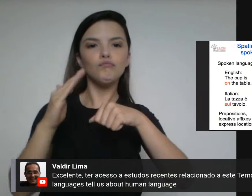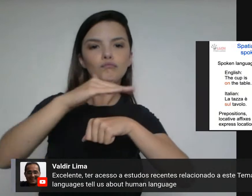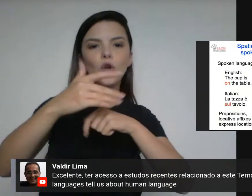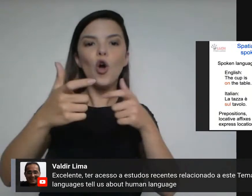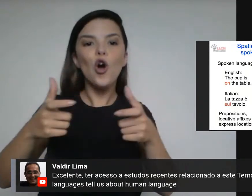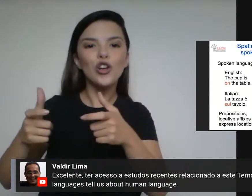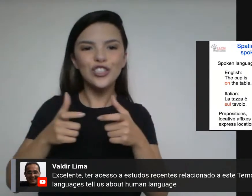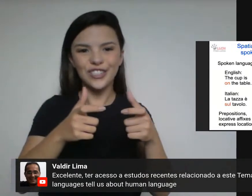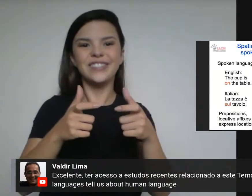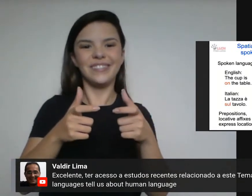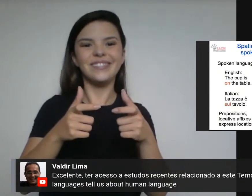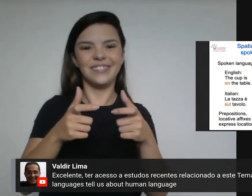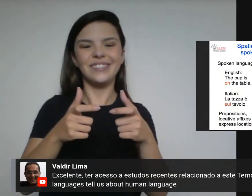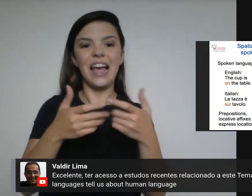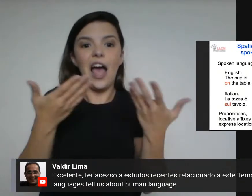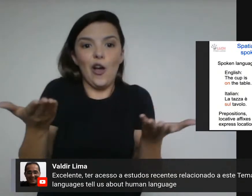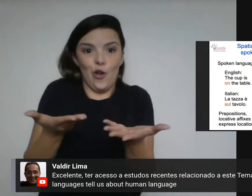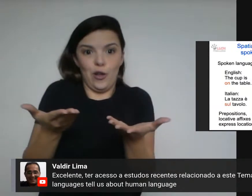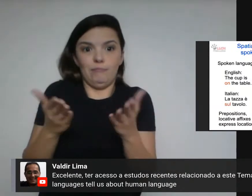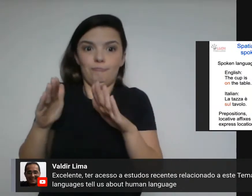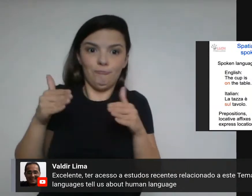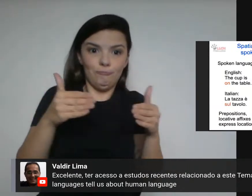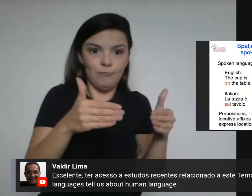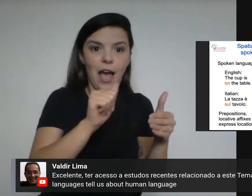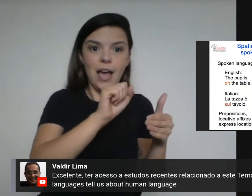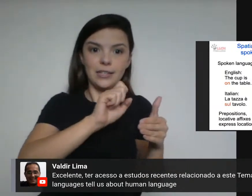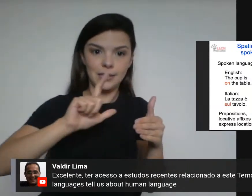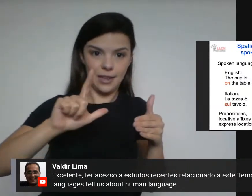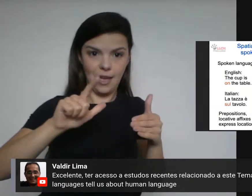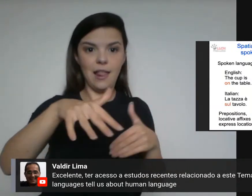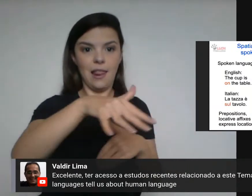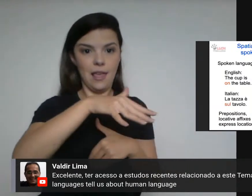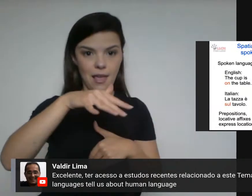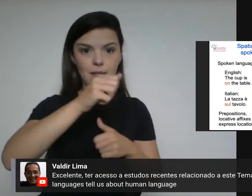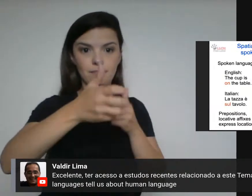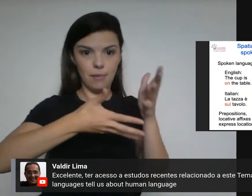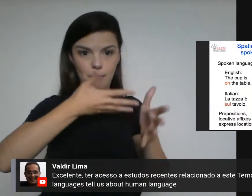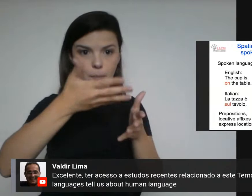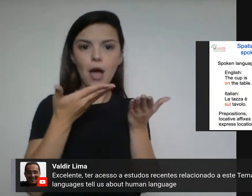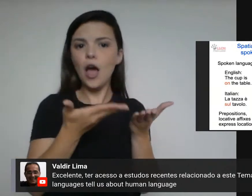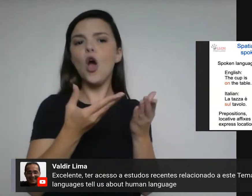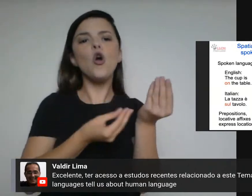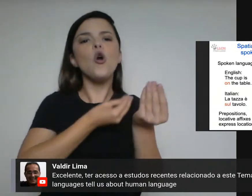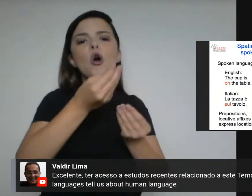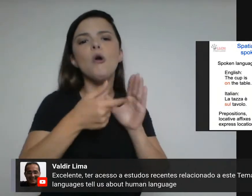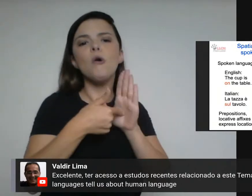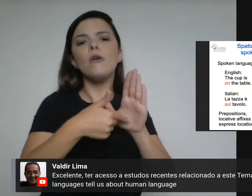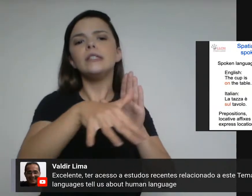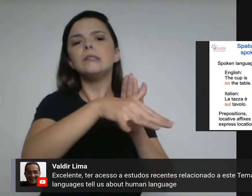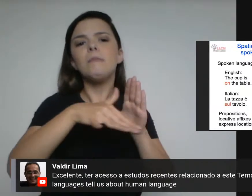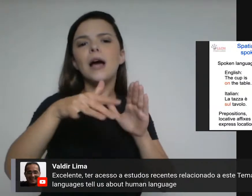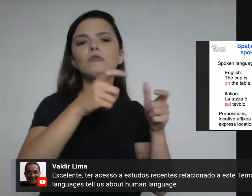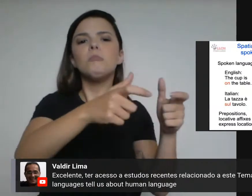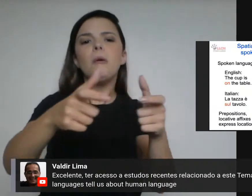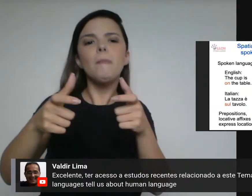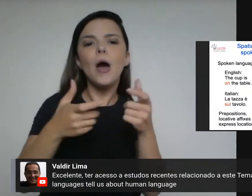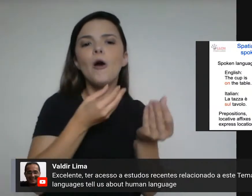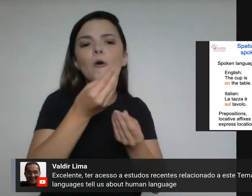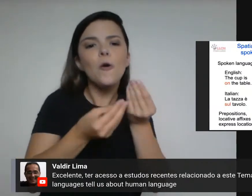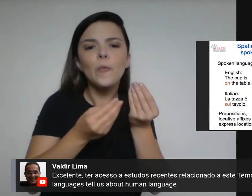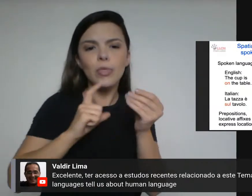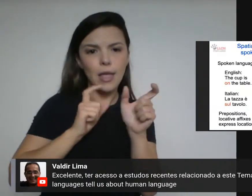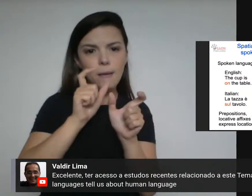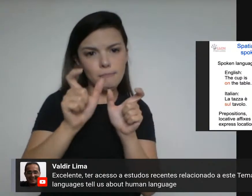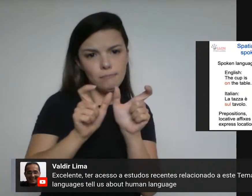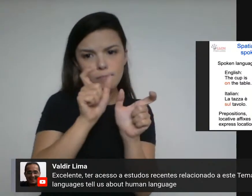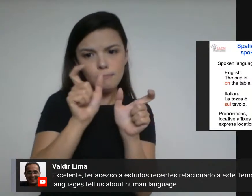Now for ASL, as well as many sign languages, it's not a closed class morpheme that's encoding the